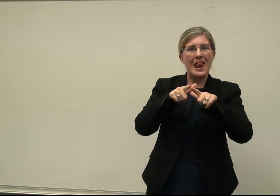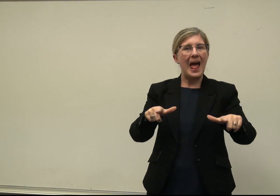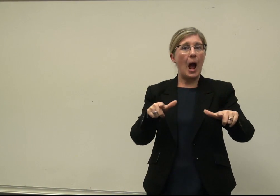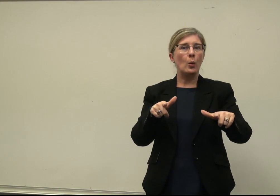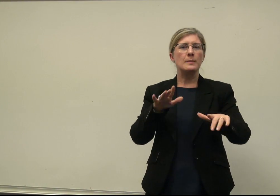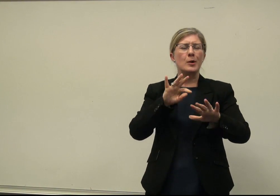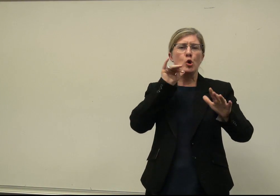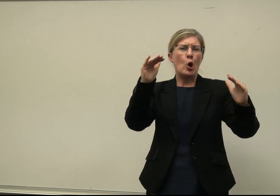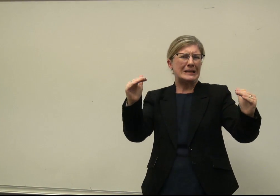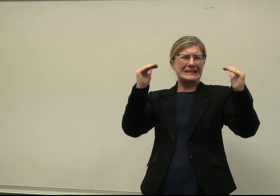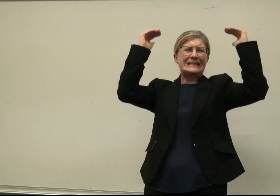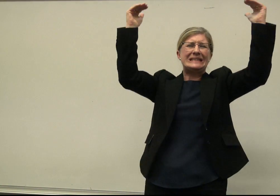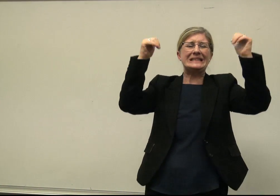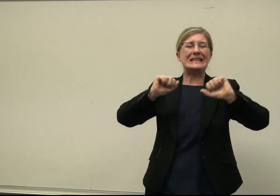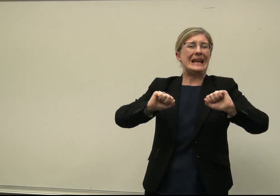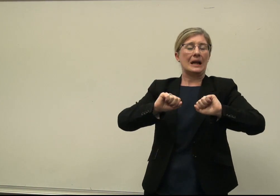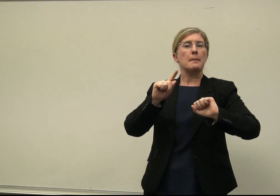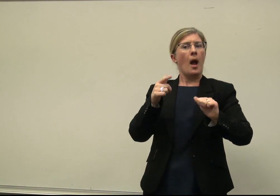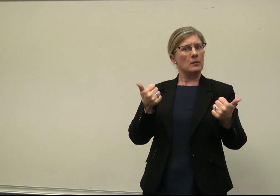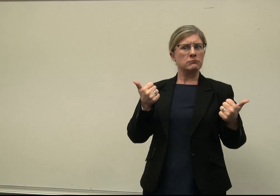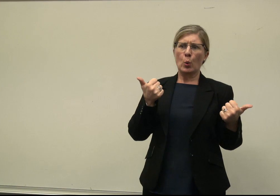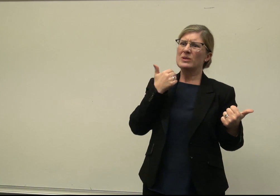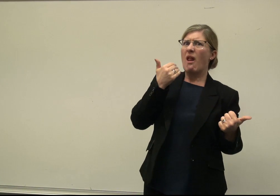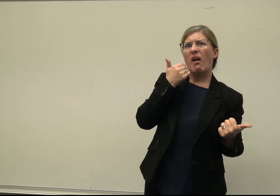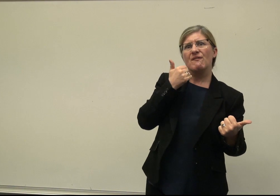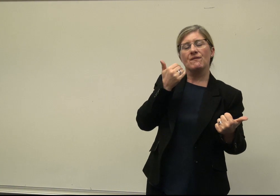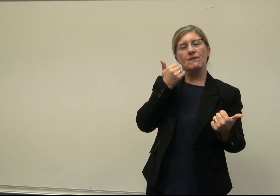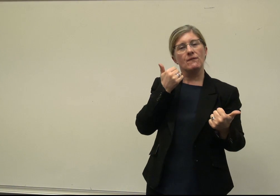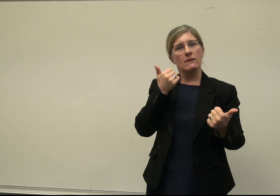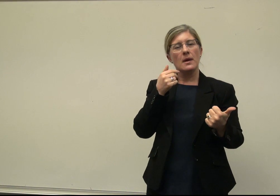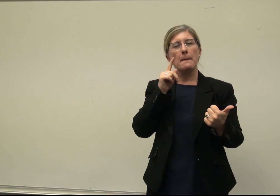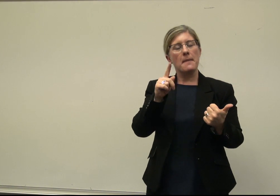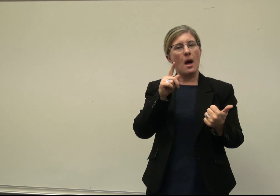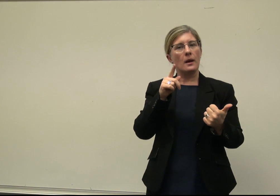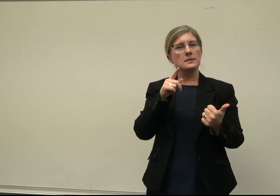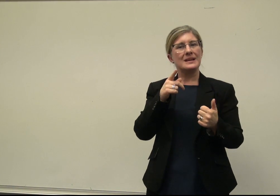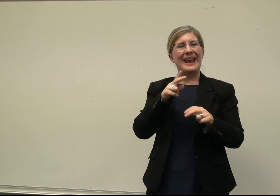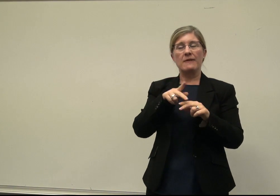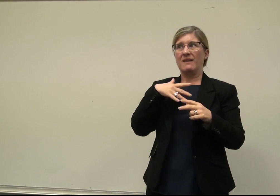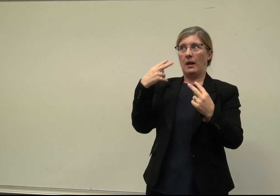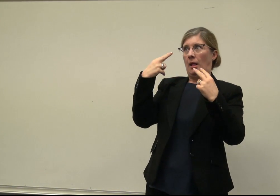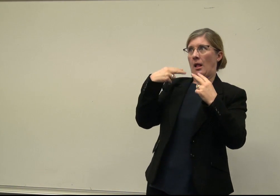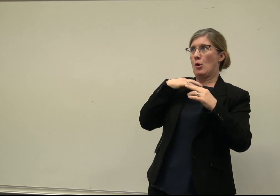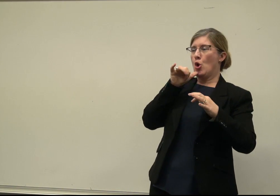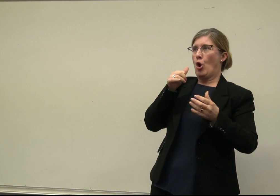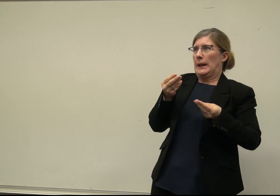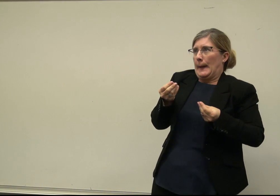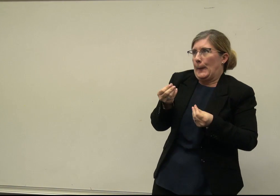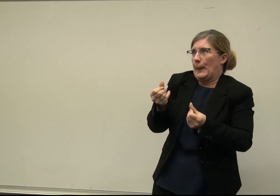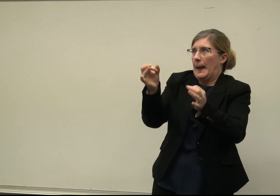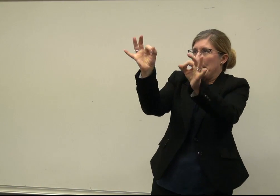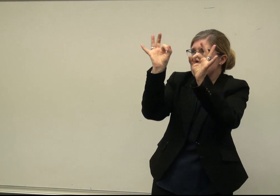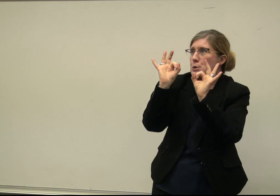to this idea. But also that has an effect on the confidence that speakers have towards their own